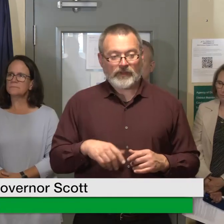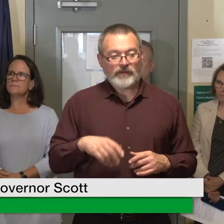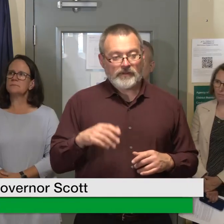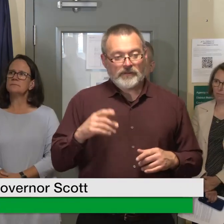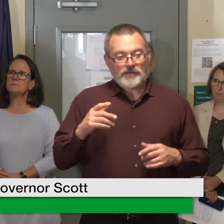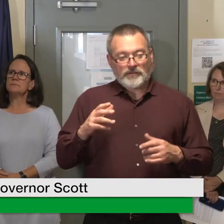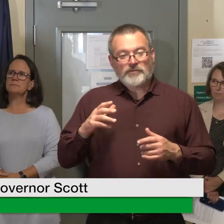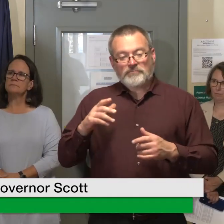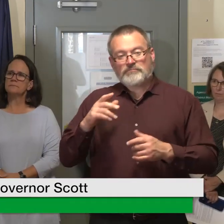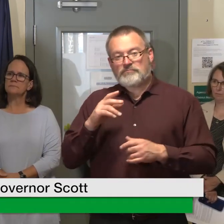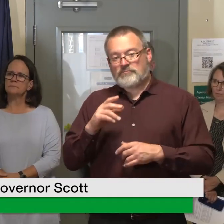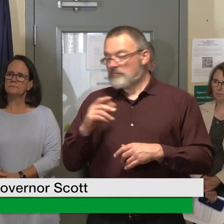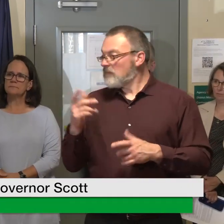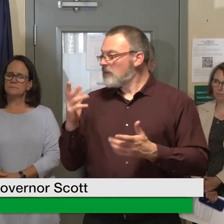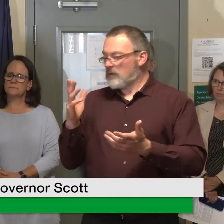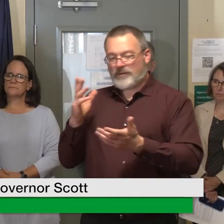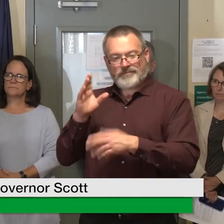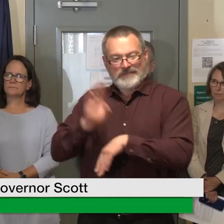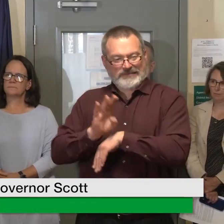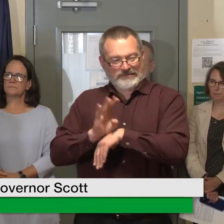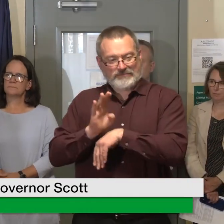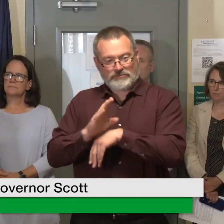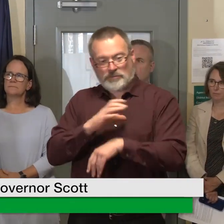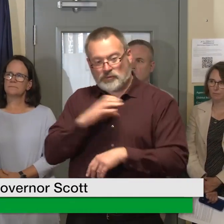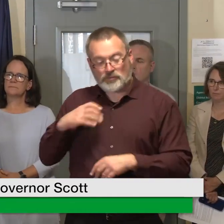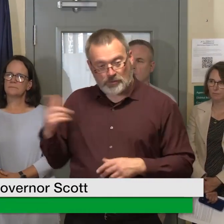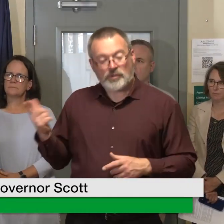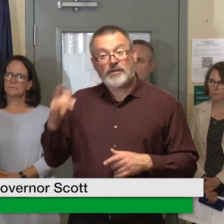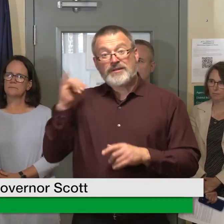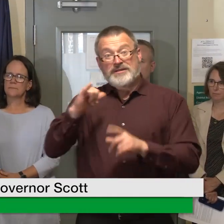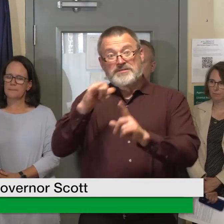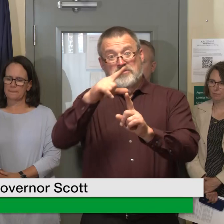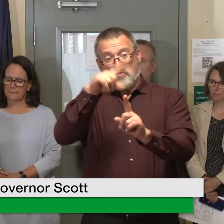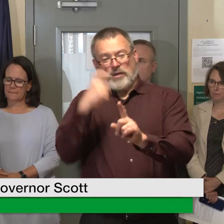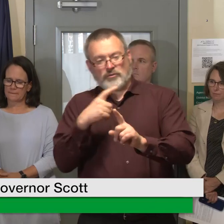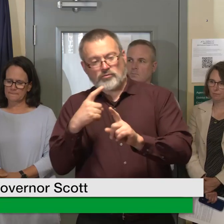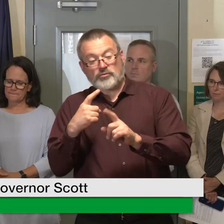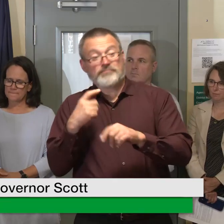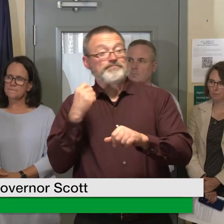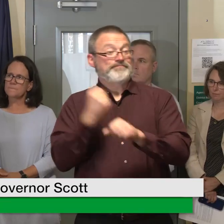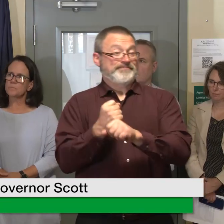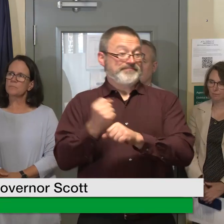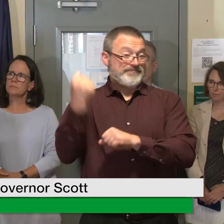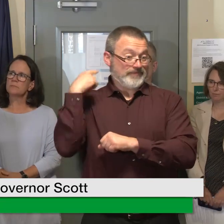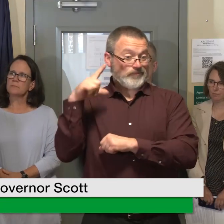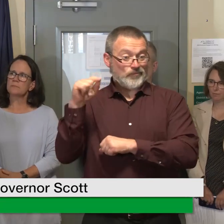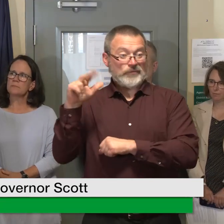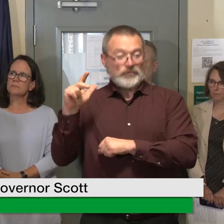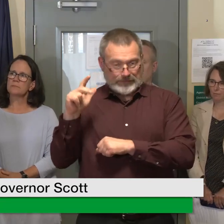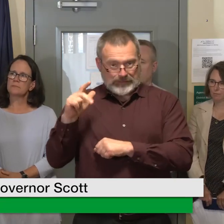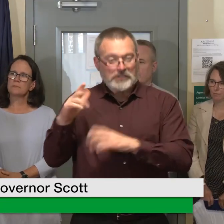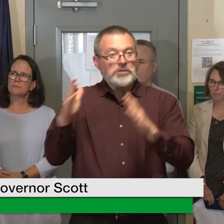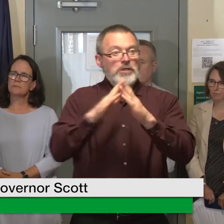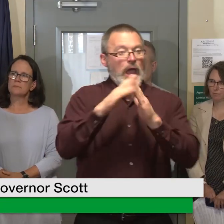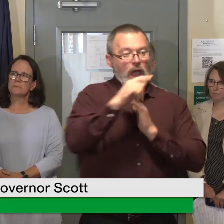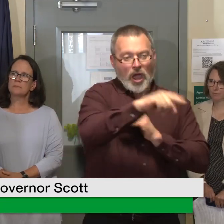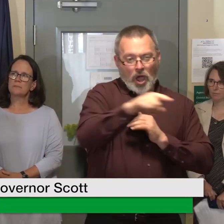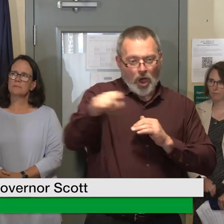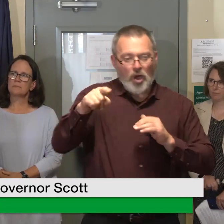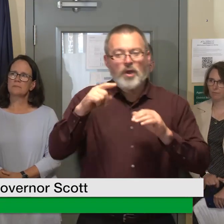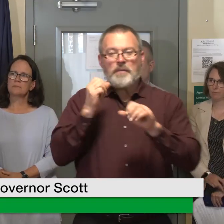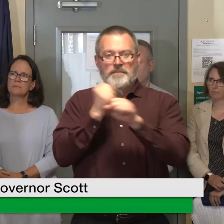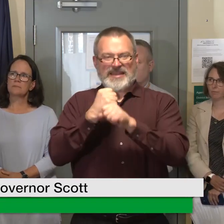You bring up a good point there with some interest last year by some municipalities to create a program that would